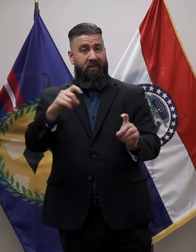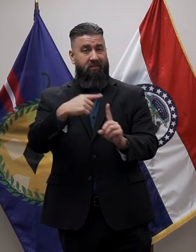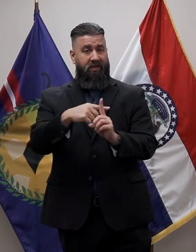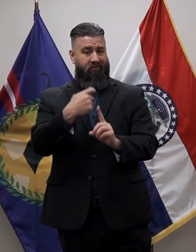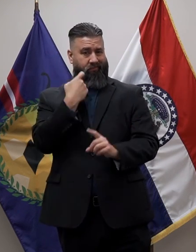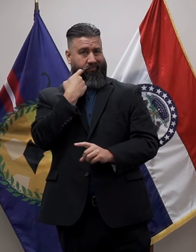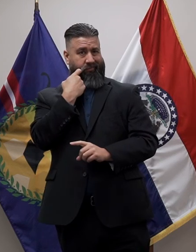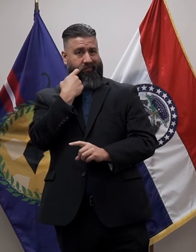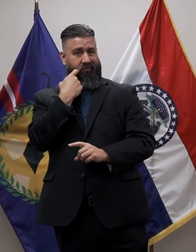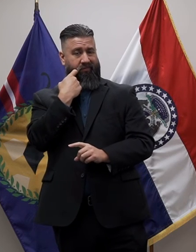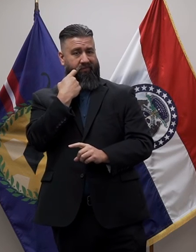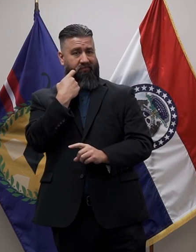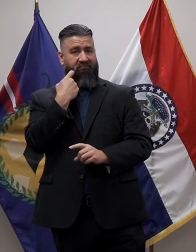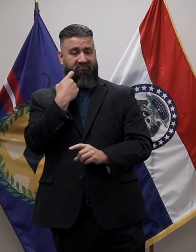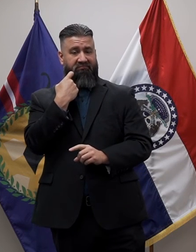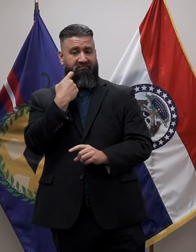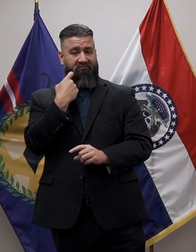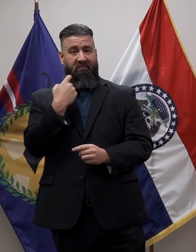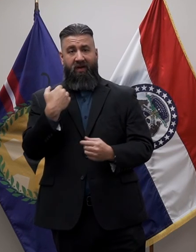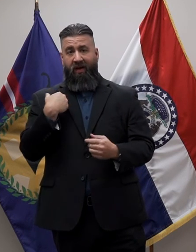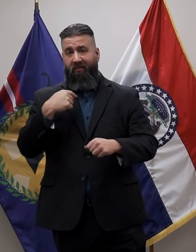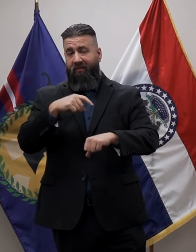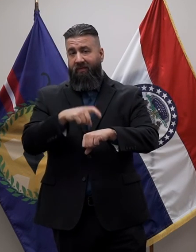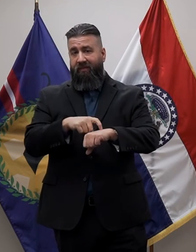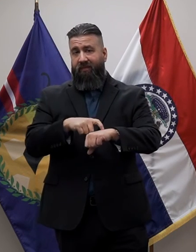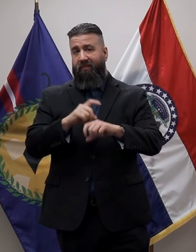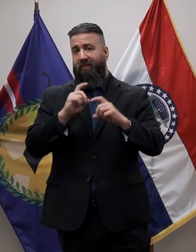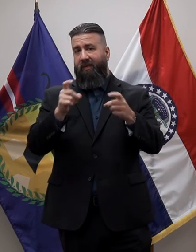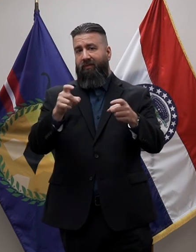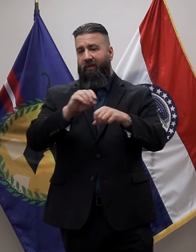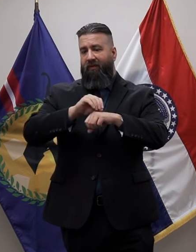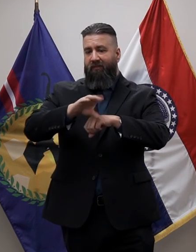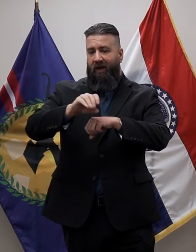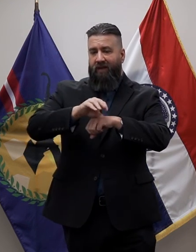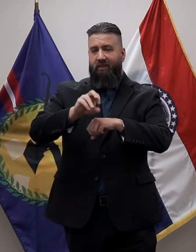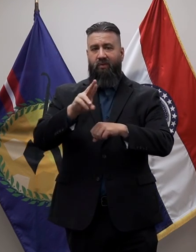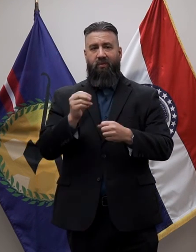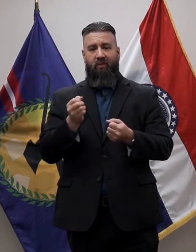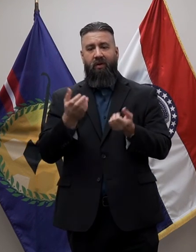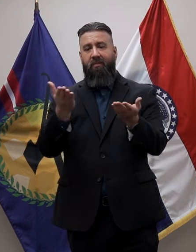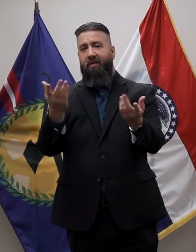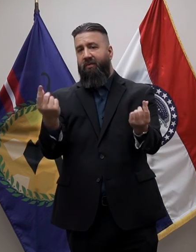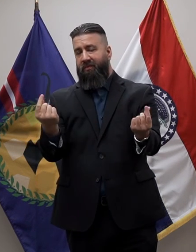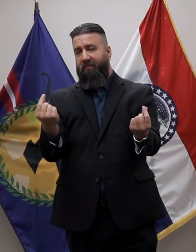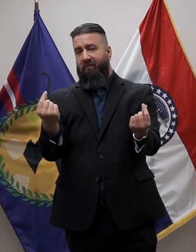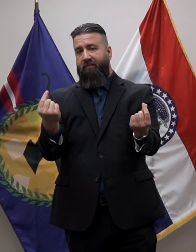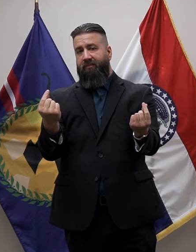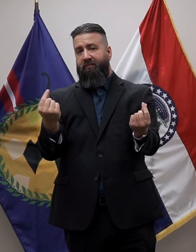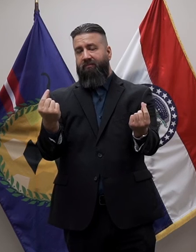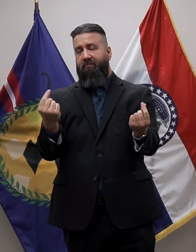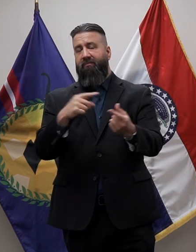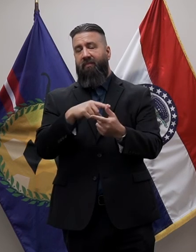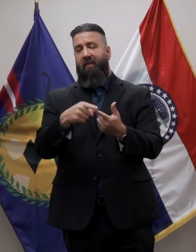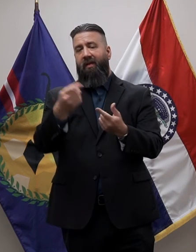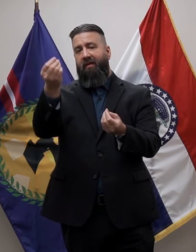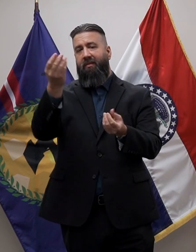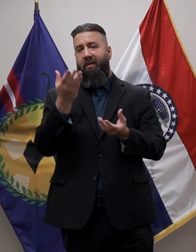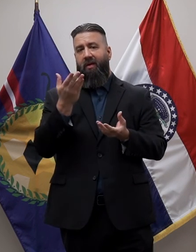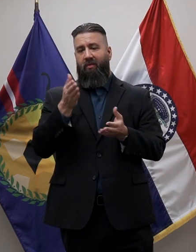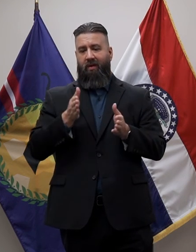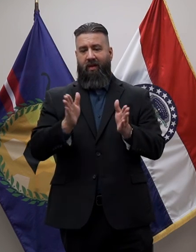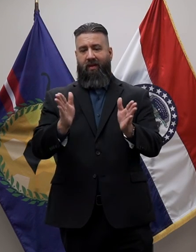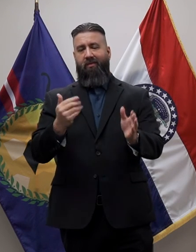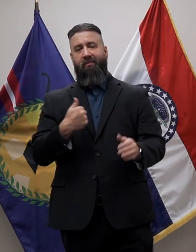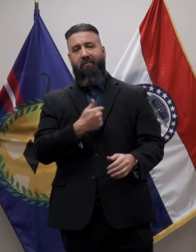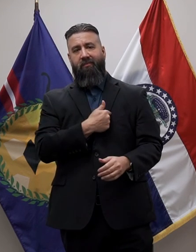positive recently and there's time to give you advice or recommendations about what to do, then letting us know allows